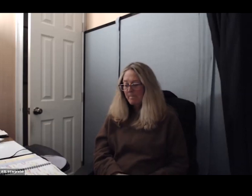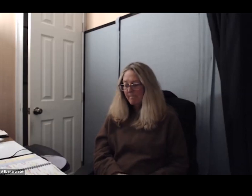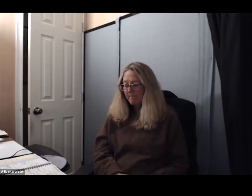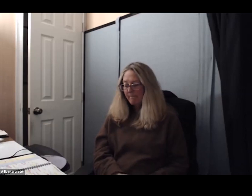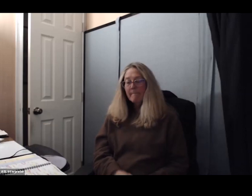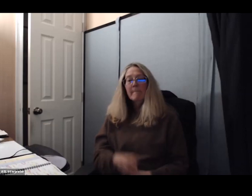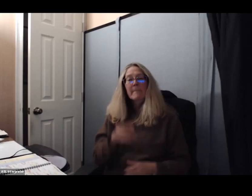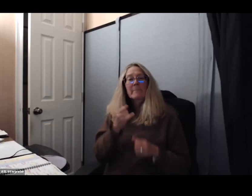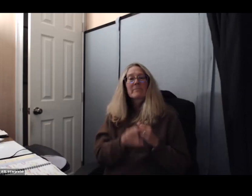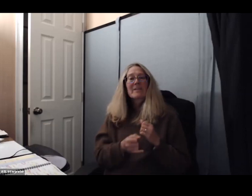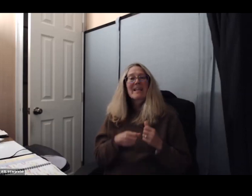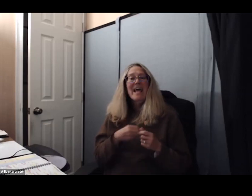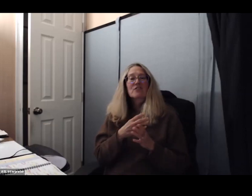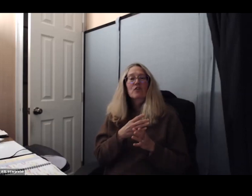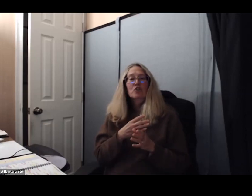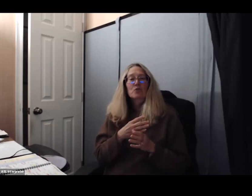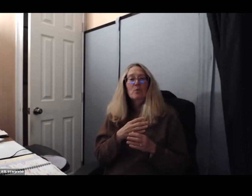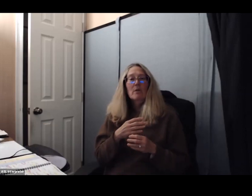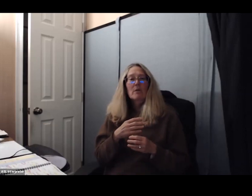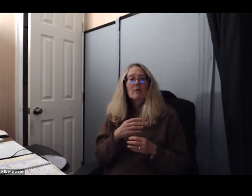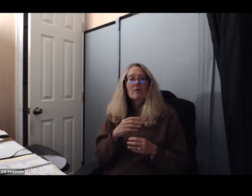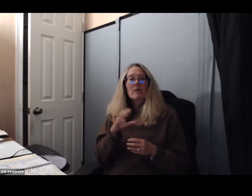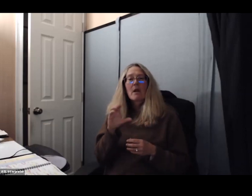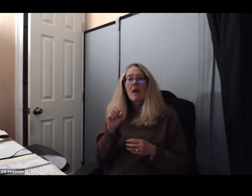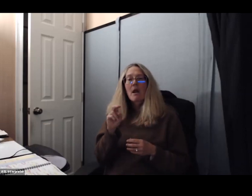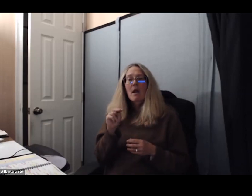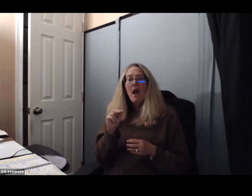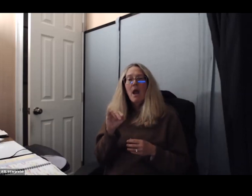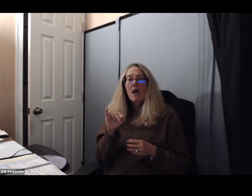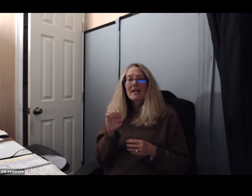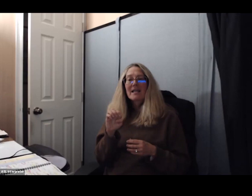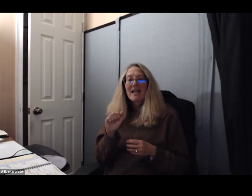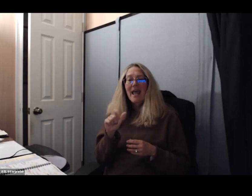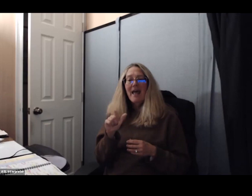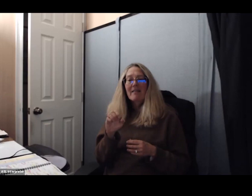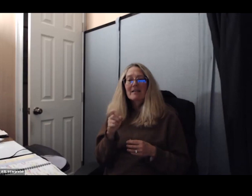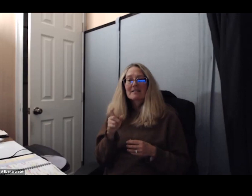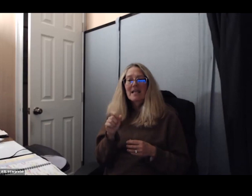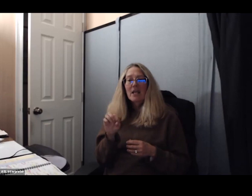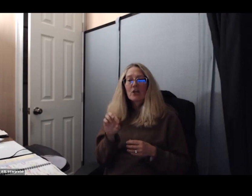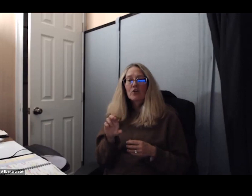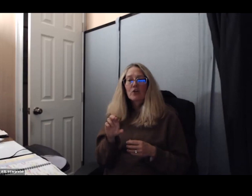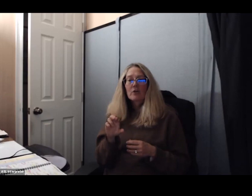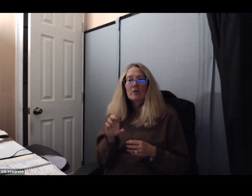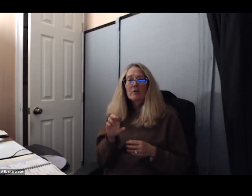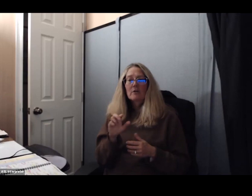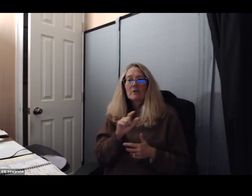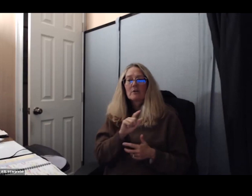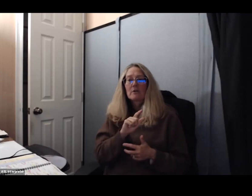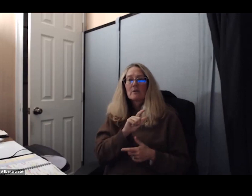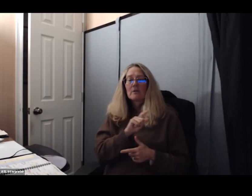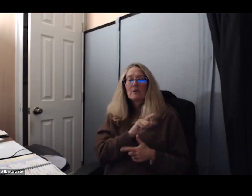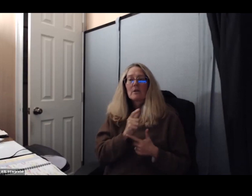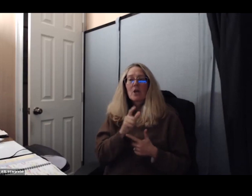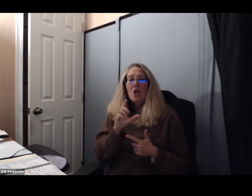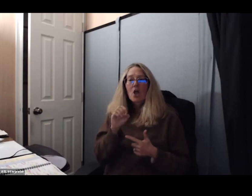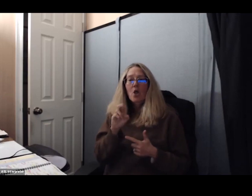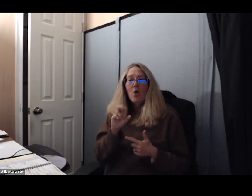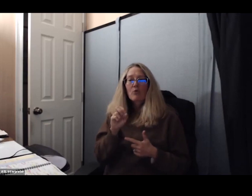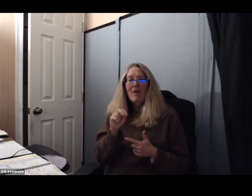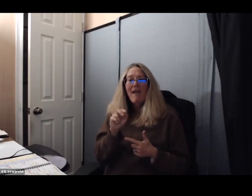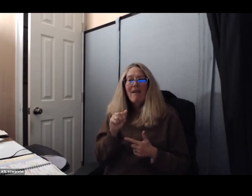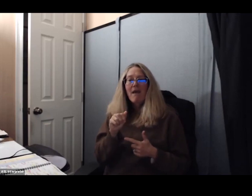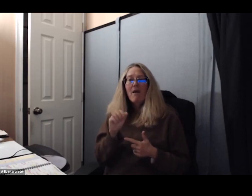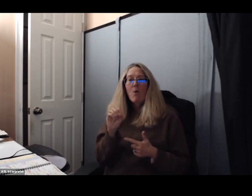Our last virtual public commenter is Connie Alexander, followed by Lorena Ortiz for in-person